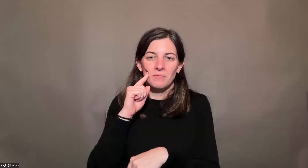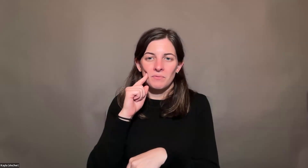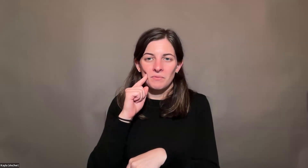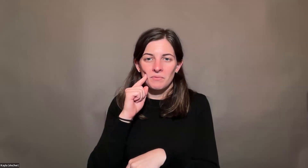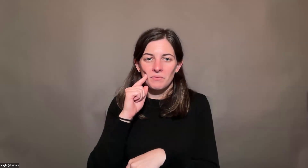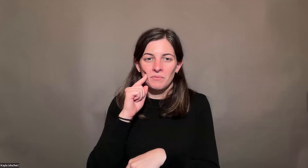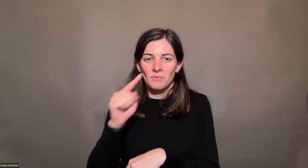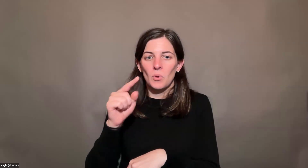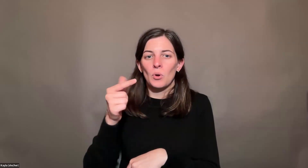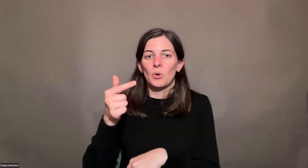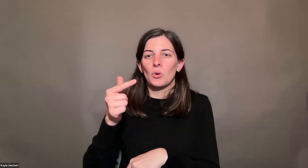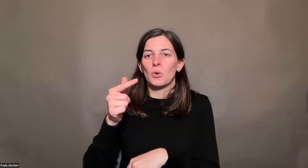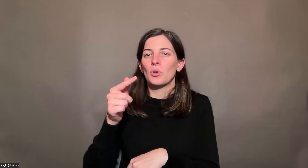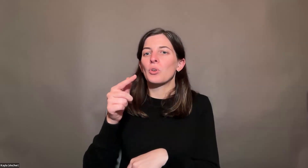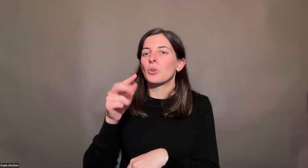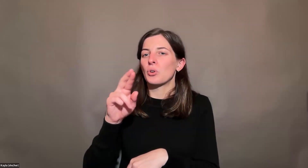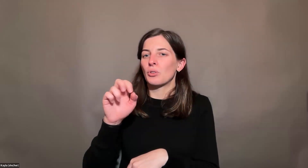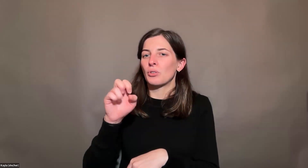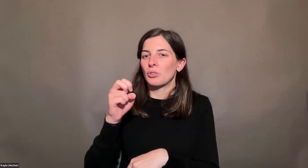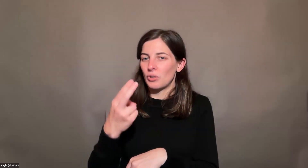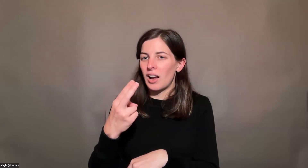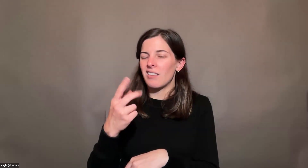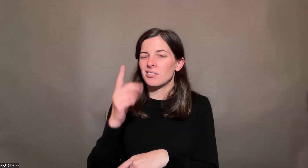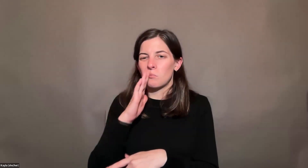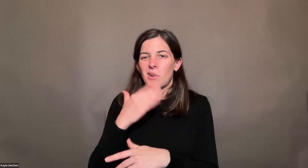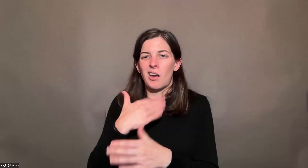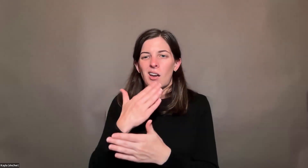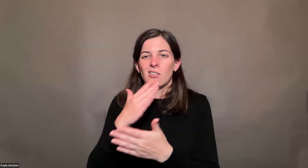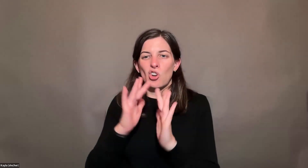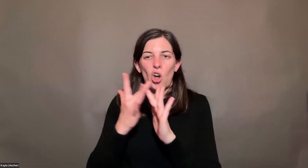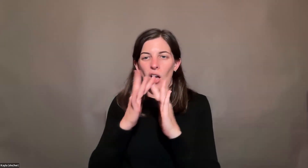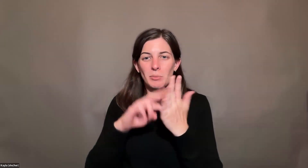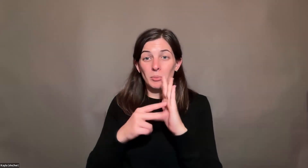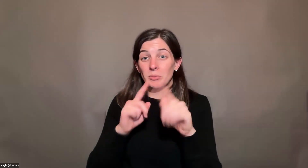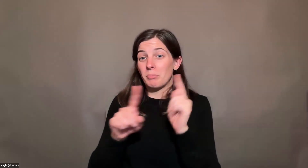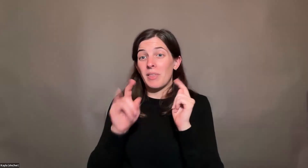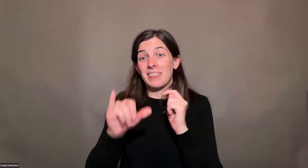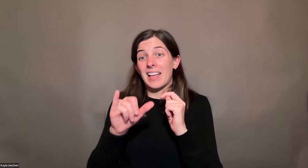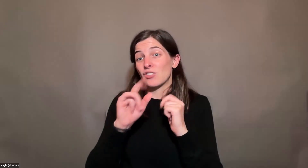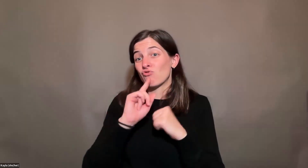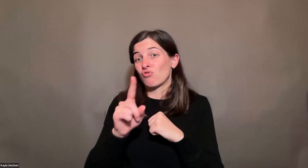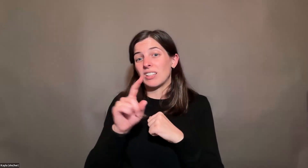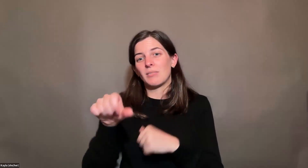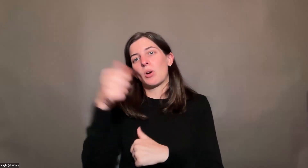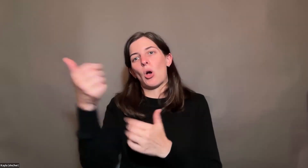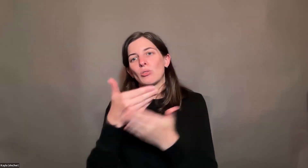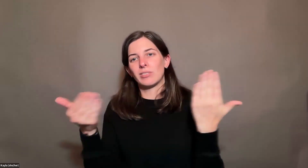GraphQL plugin for my own learning purpose, but that is the another things. Okay,